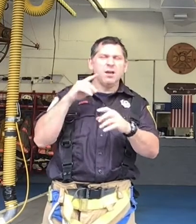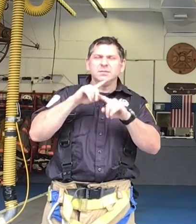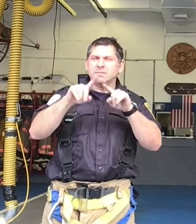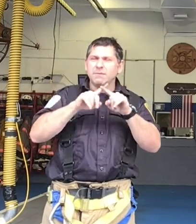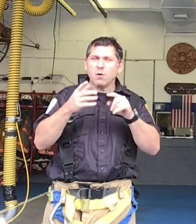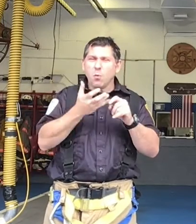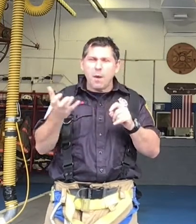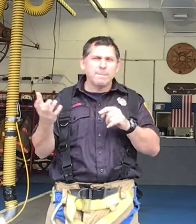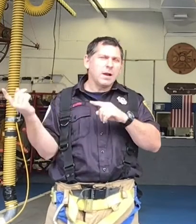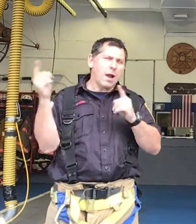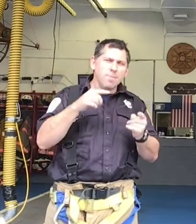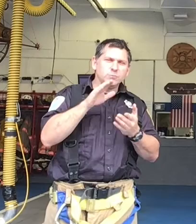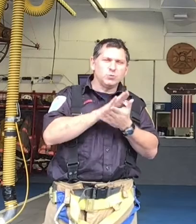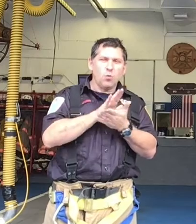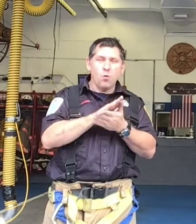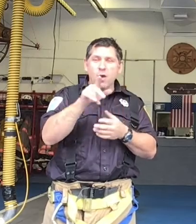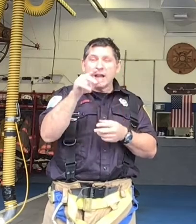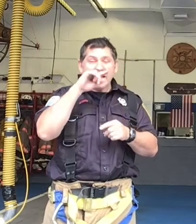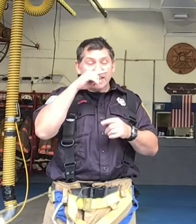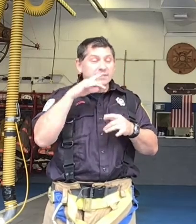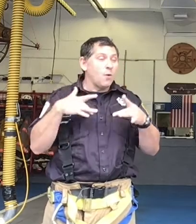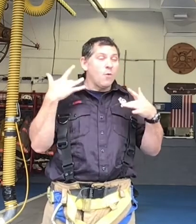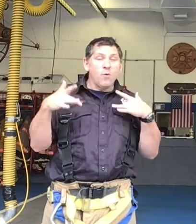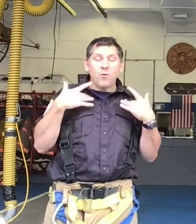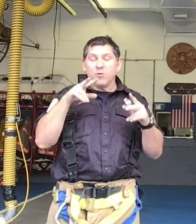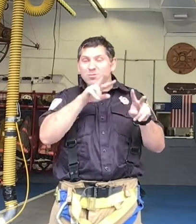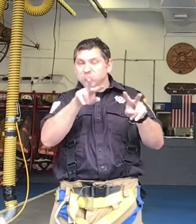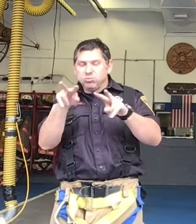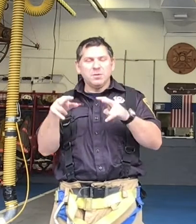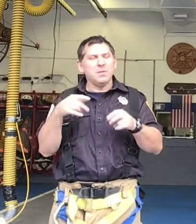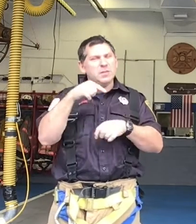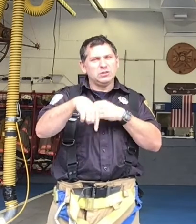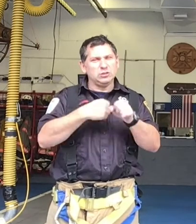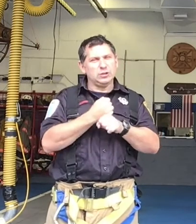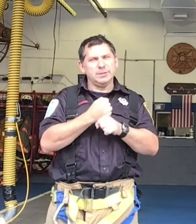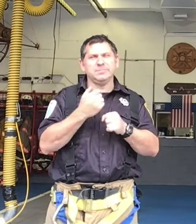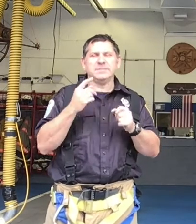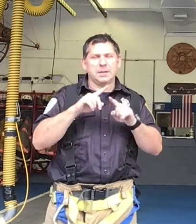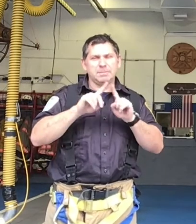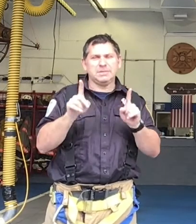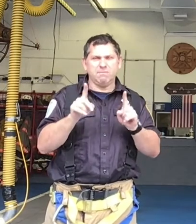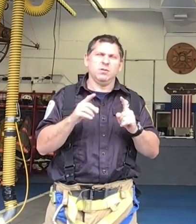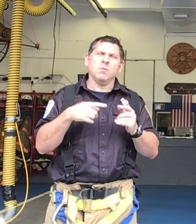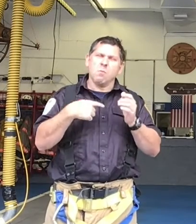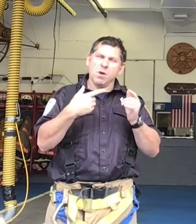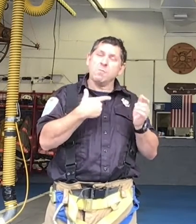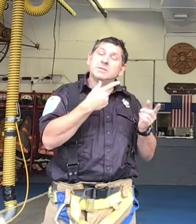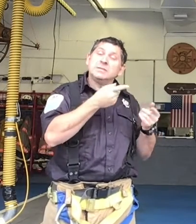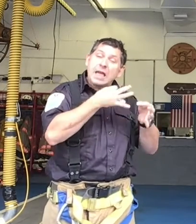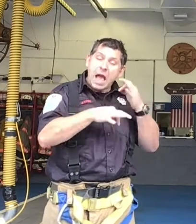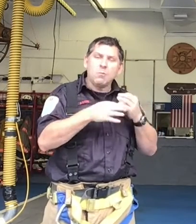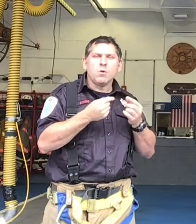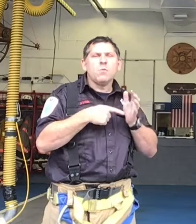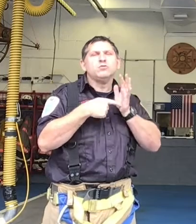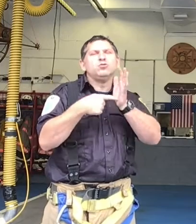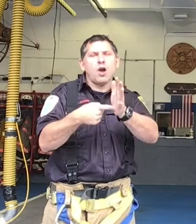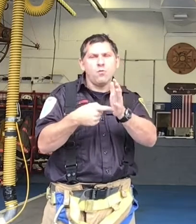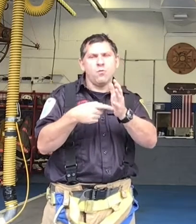program. I used to bring fire trucks and the equipment to the school, and the kids would be so excited to watch. But instead,